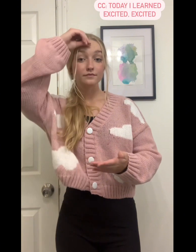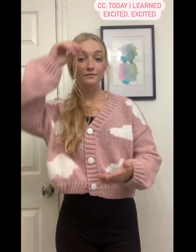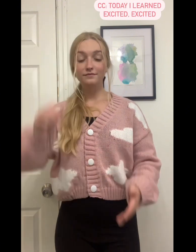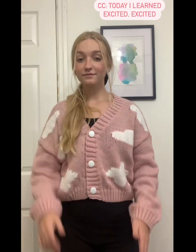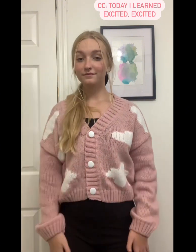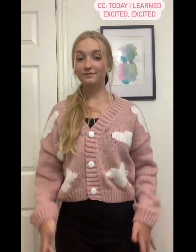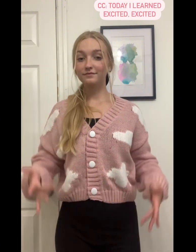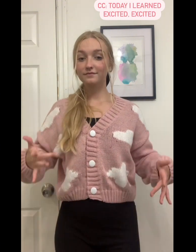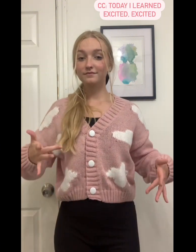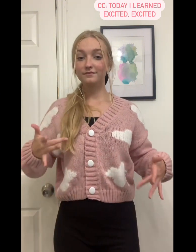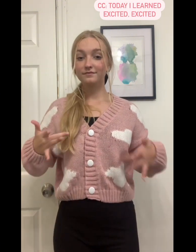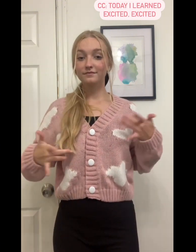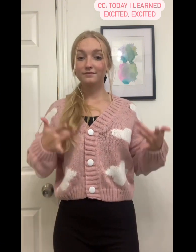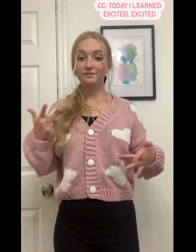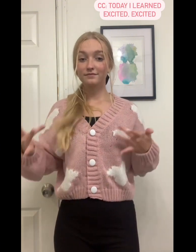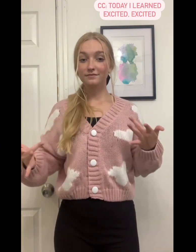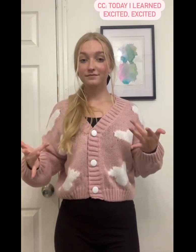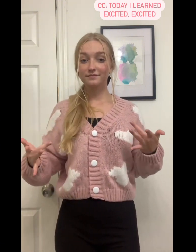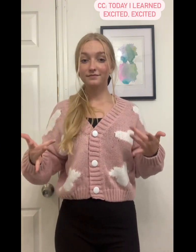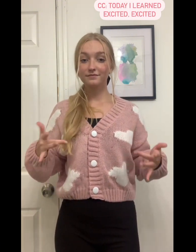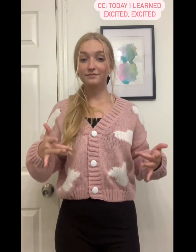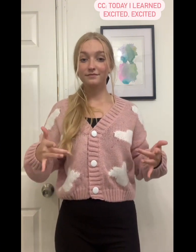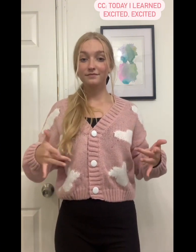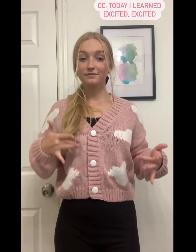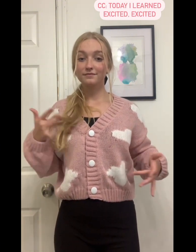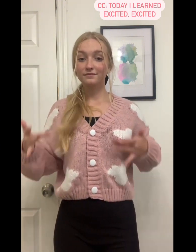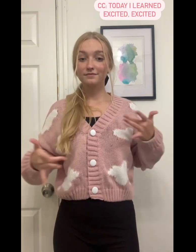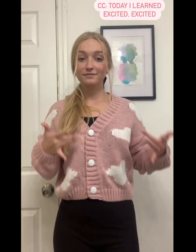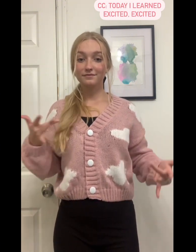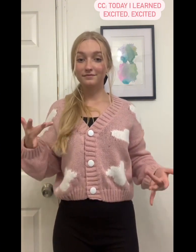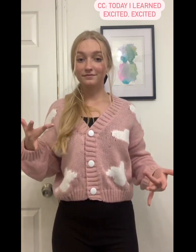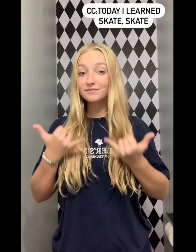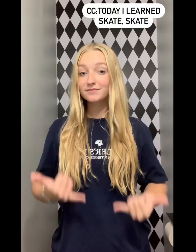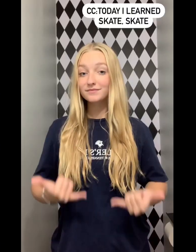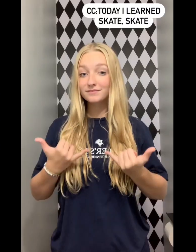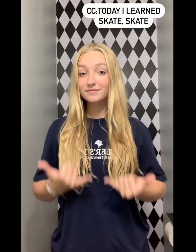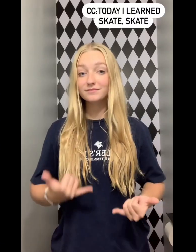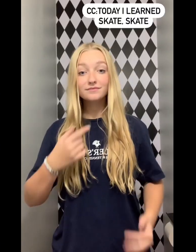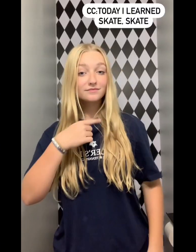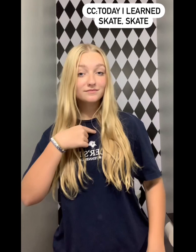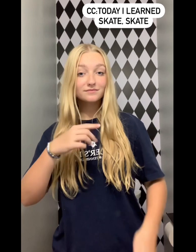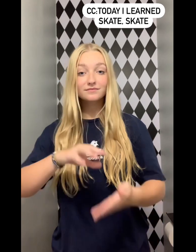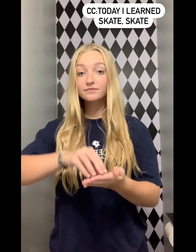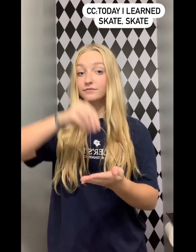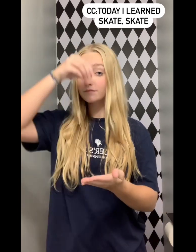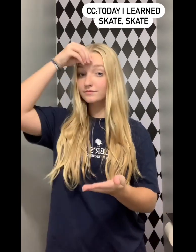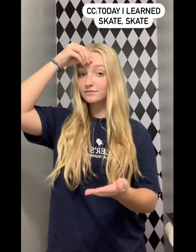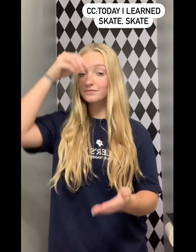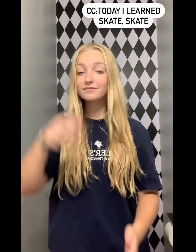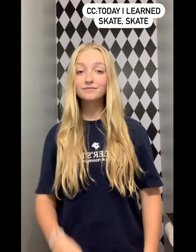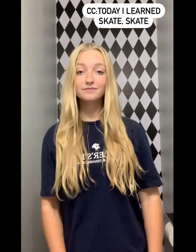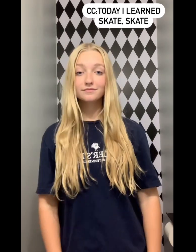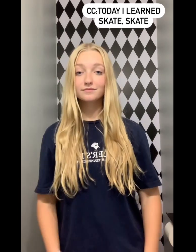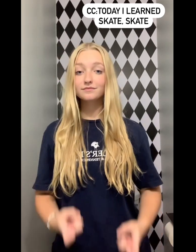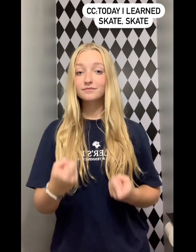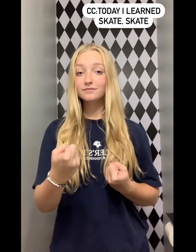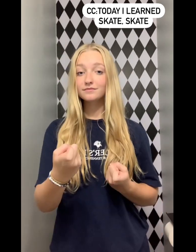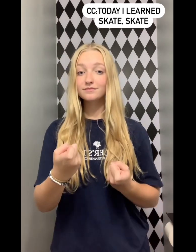learned excited, excited. Today I learned